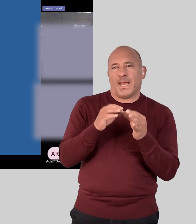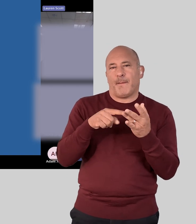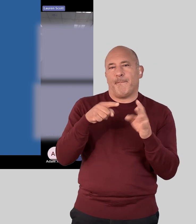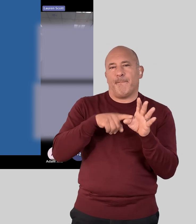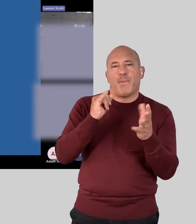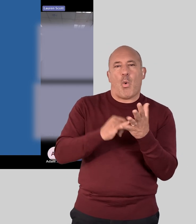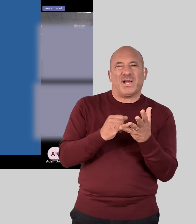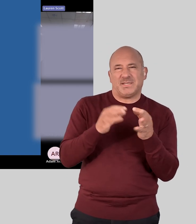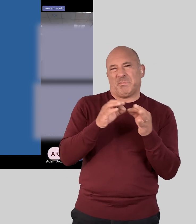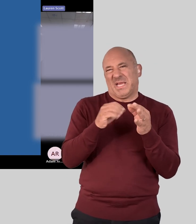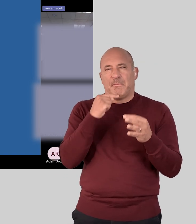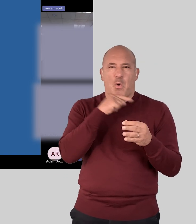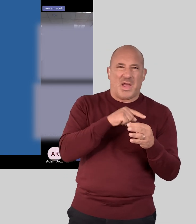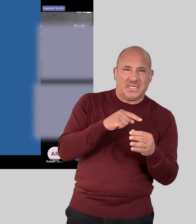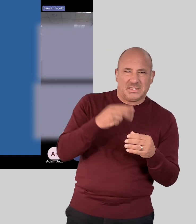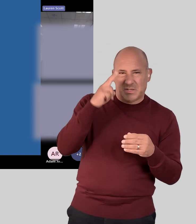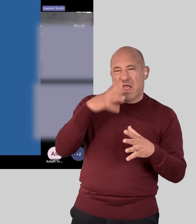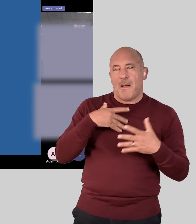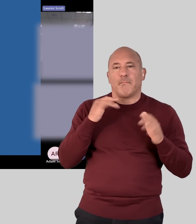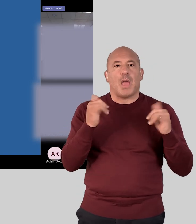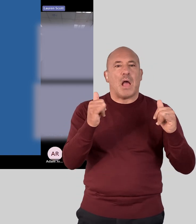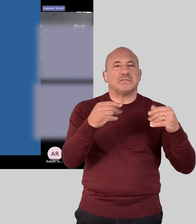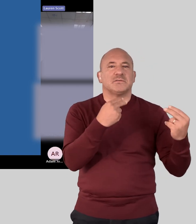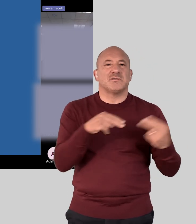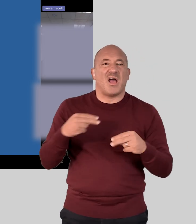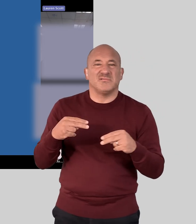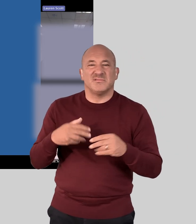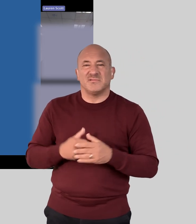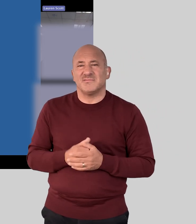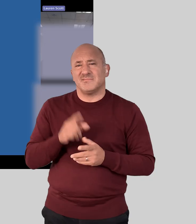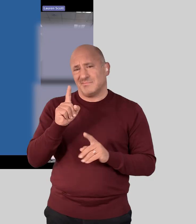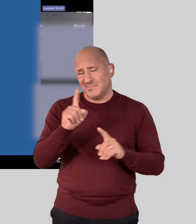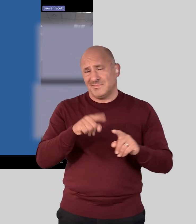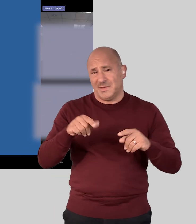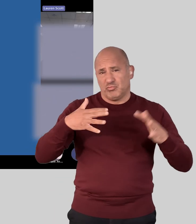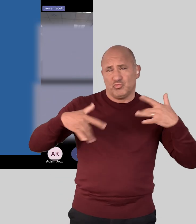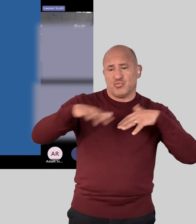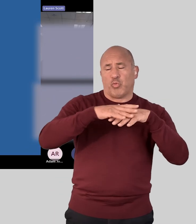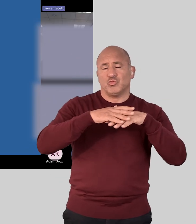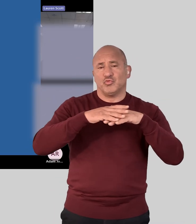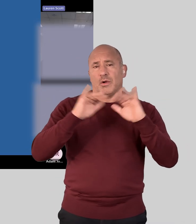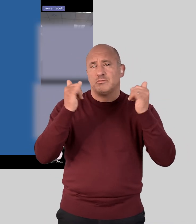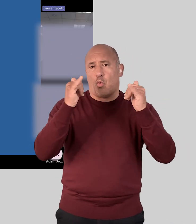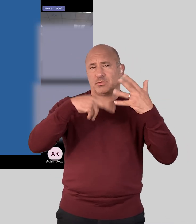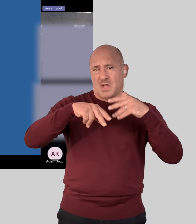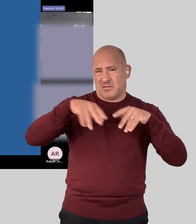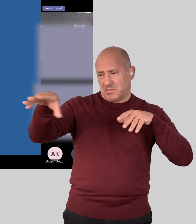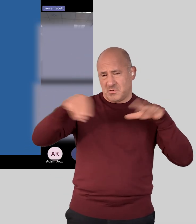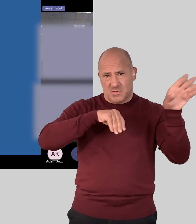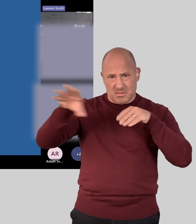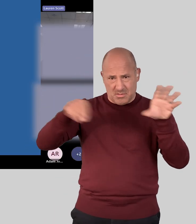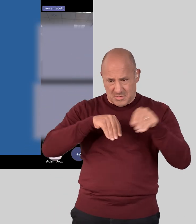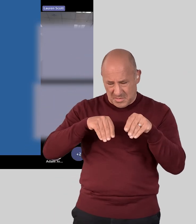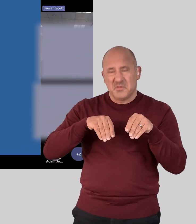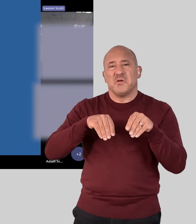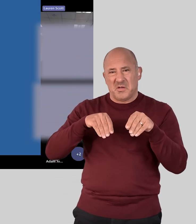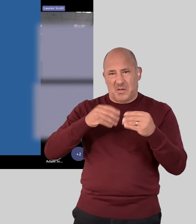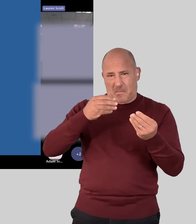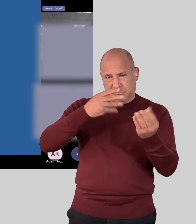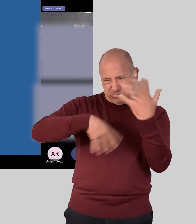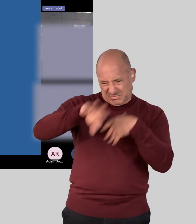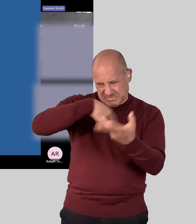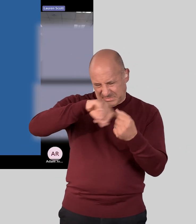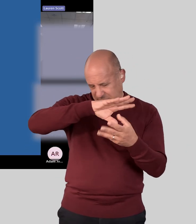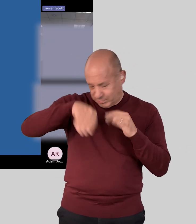dancing, or as the b-boys call it, party dancing. But you take all the social dances and you